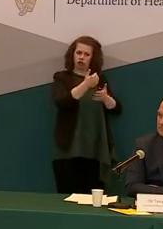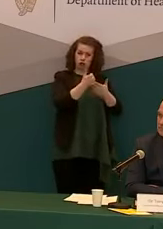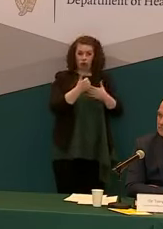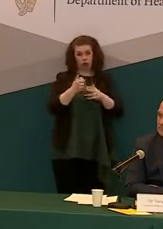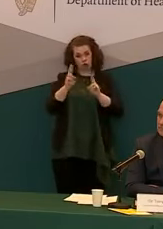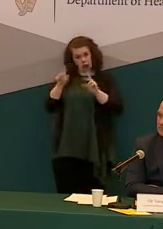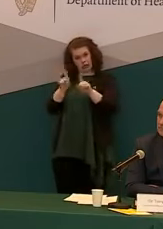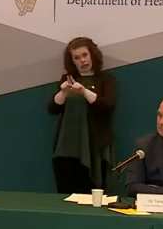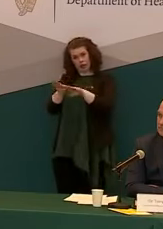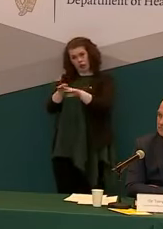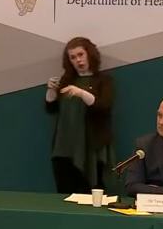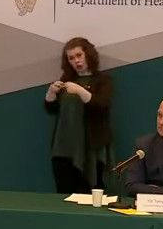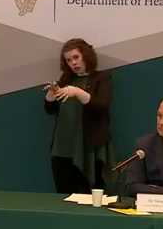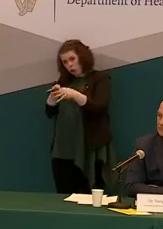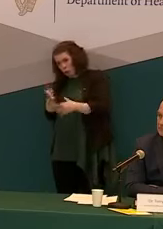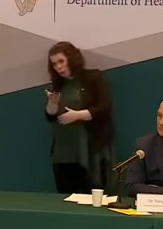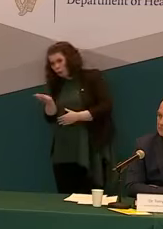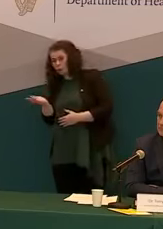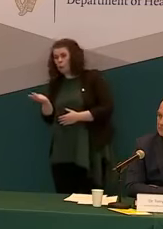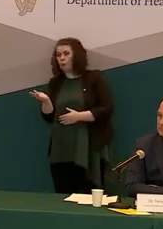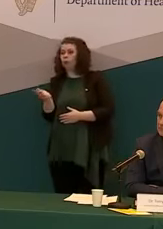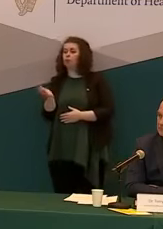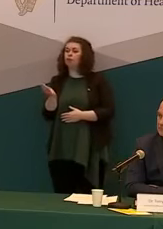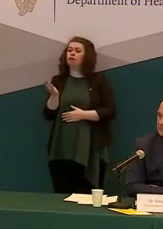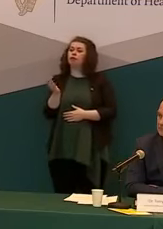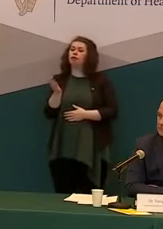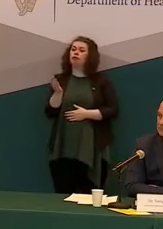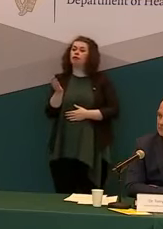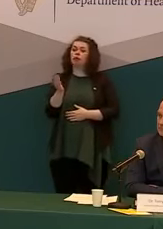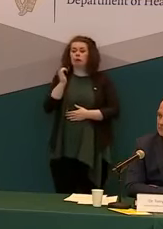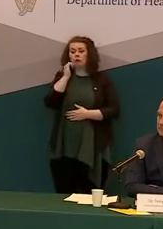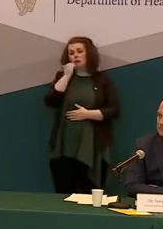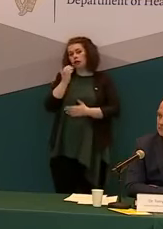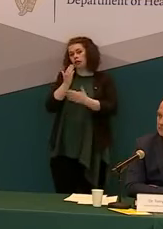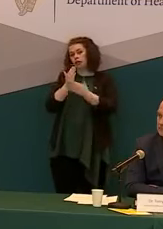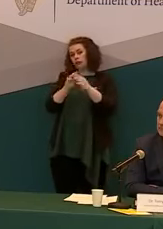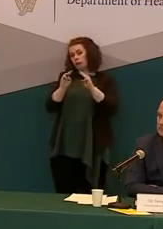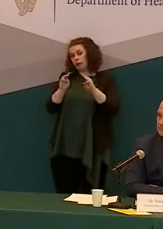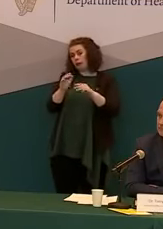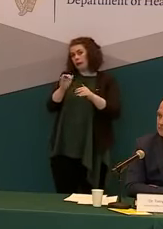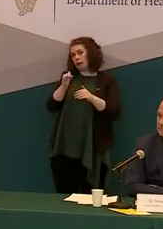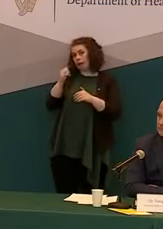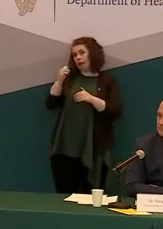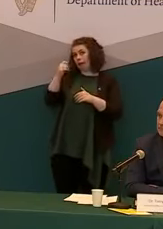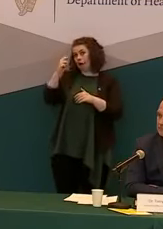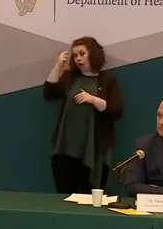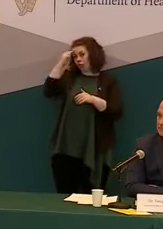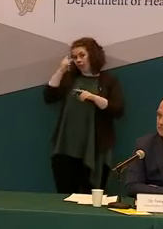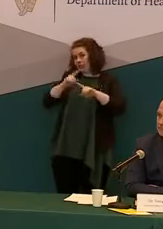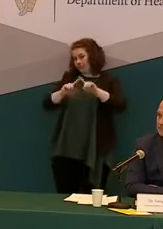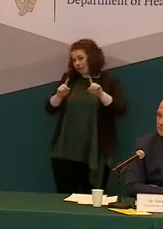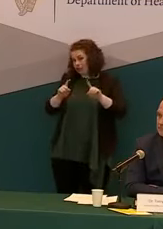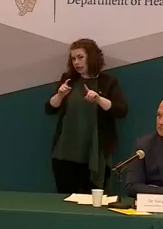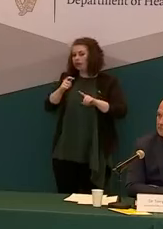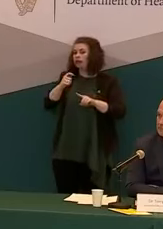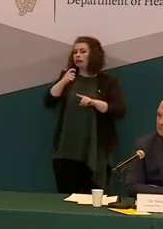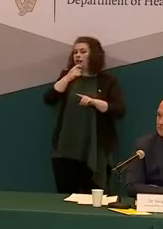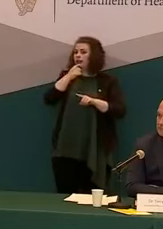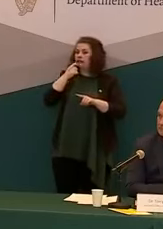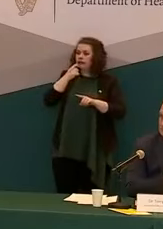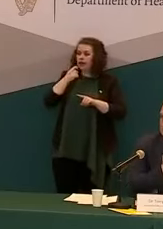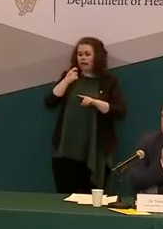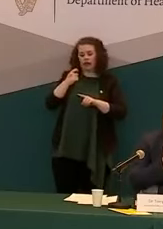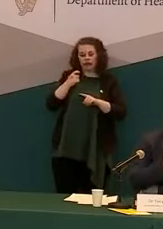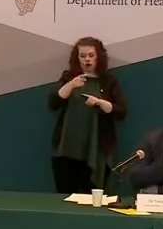successful and all as it has been, some people might interpret it that you were interested, number one, in the capacity of the healthcare system for obviously